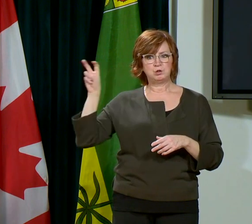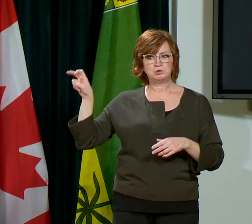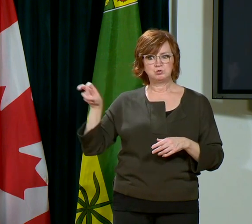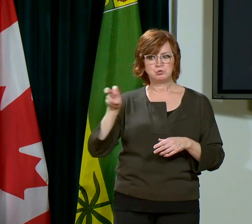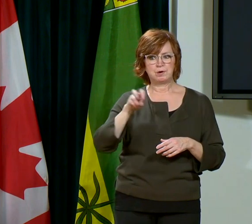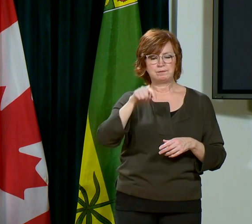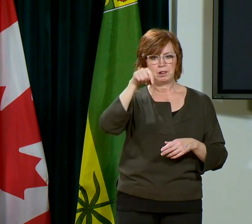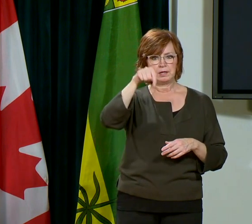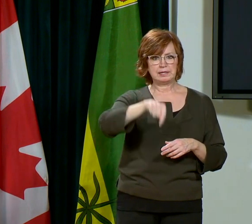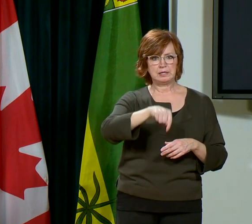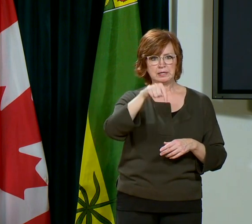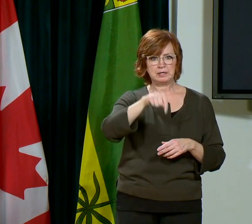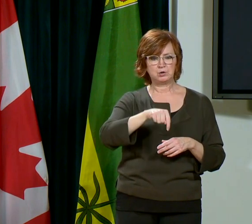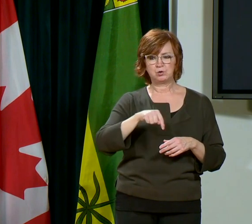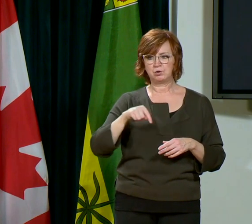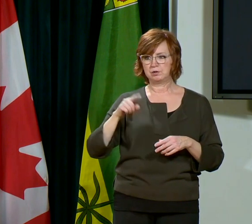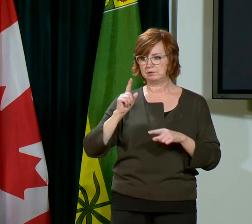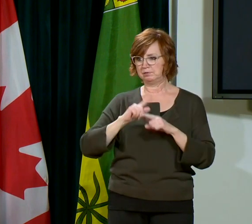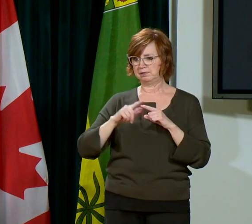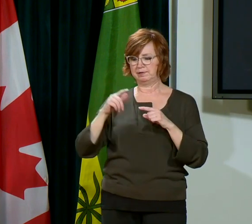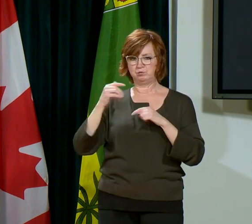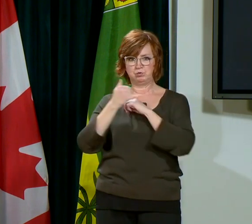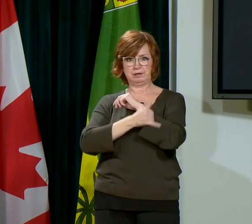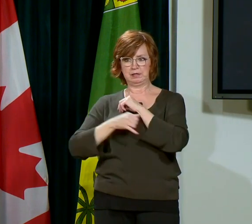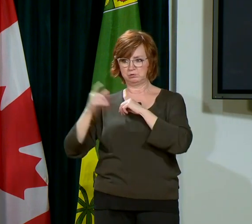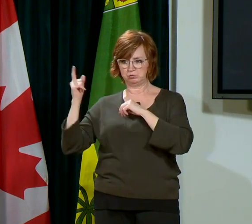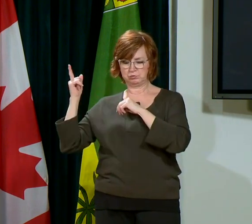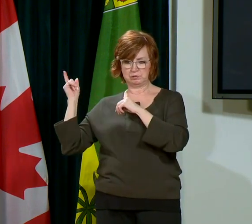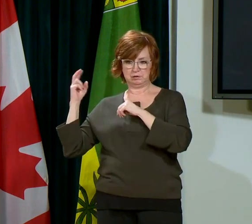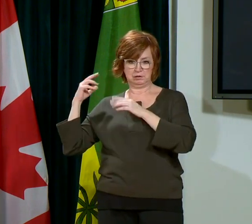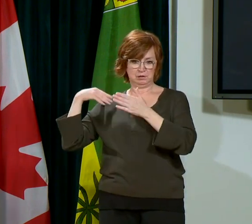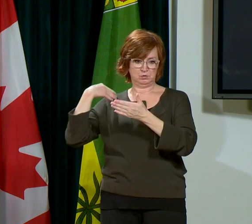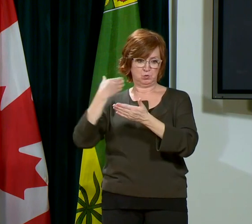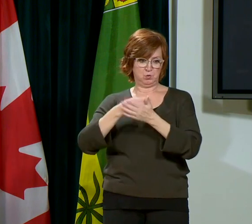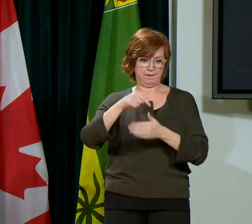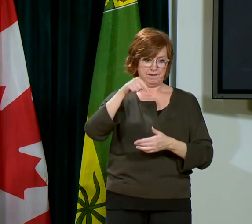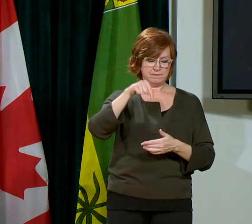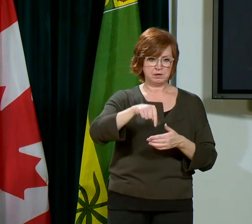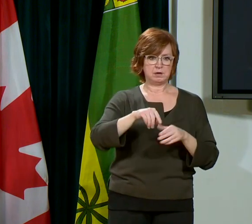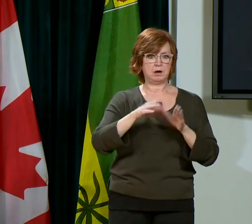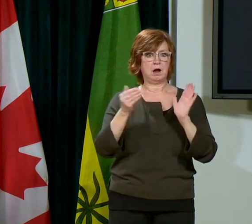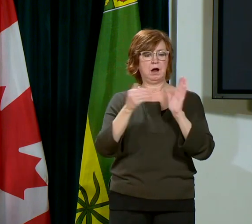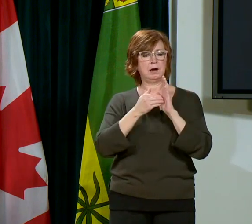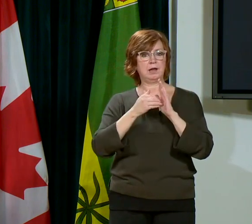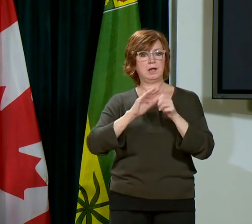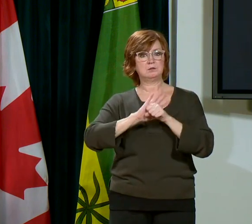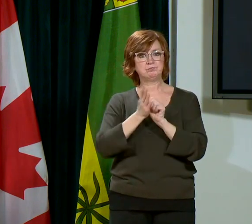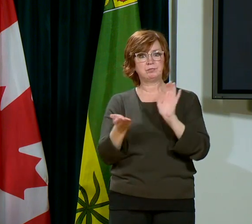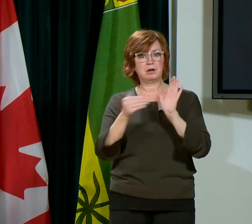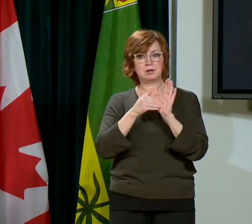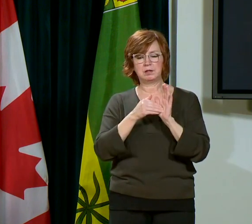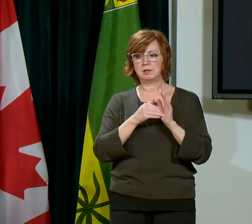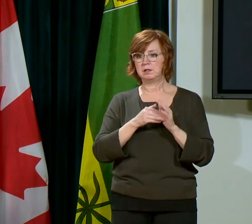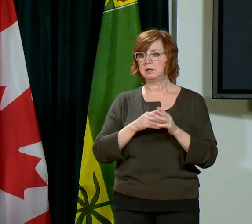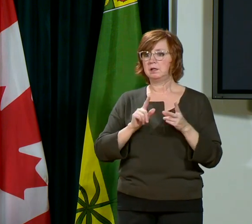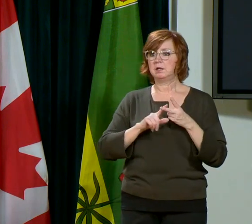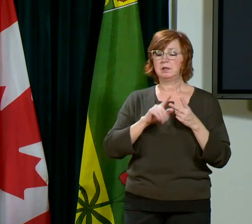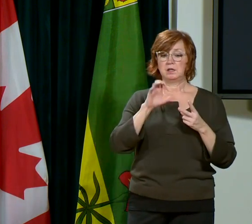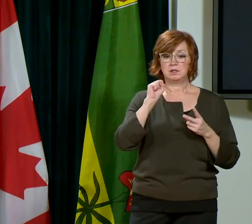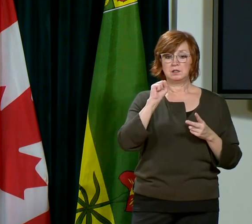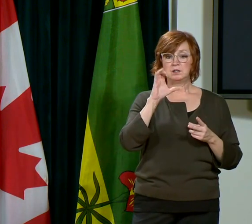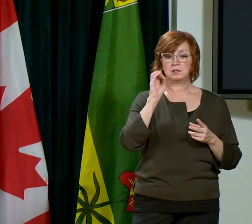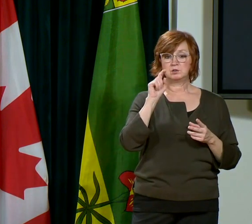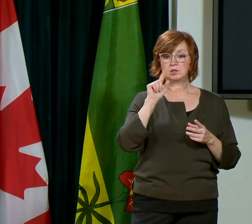will continue to be something that we need to continuously watch for. We need to, like Mr. Scott Livingstone said,